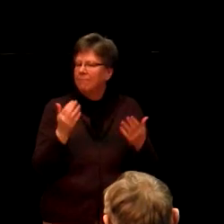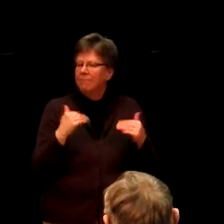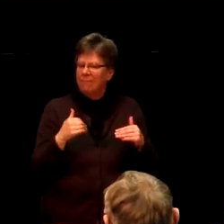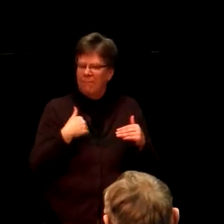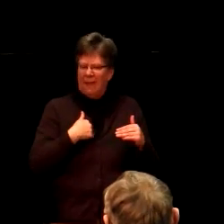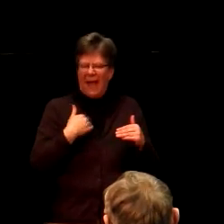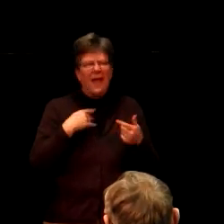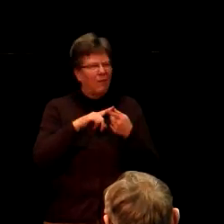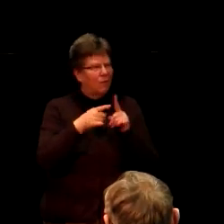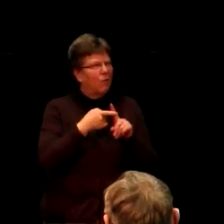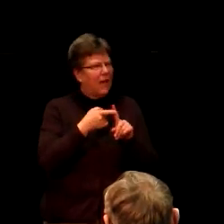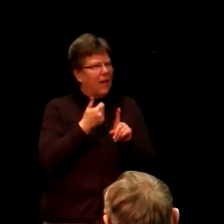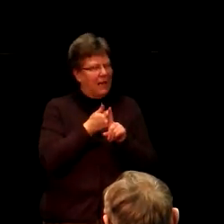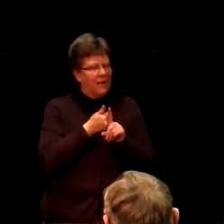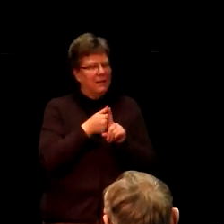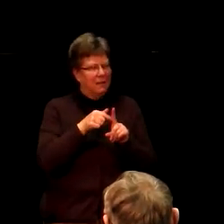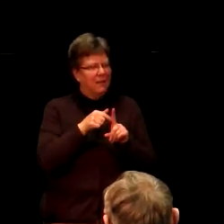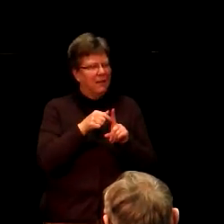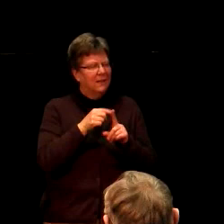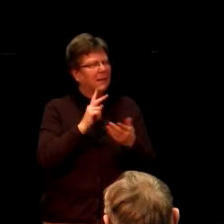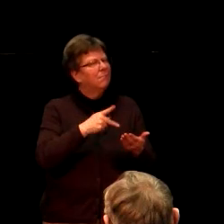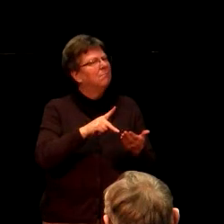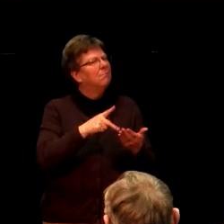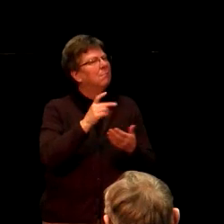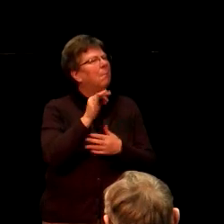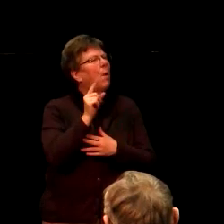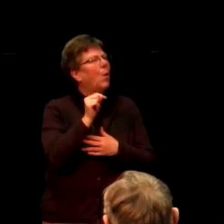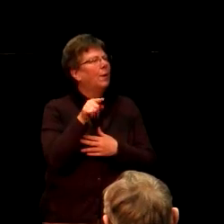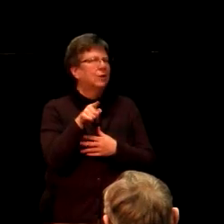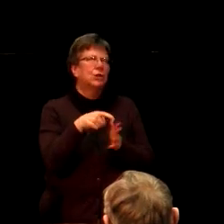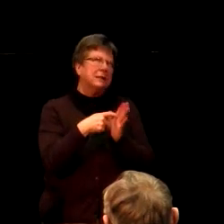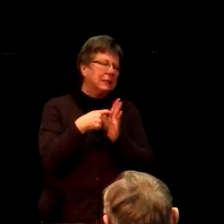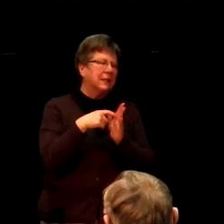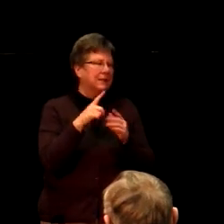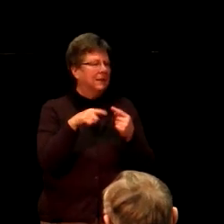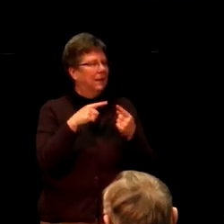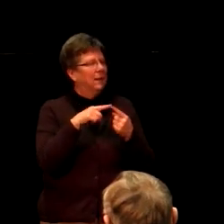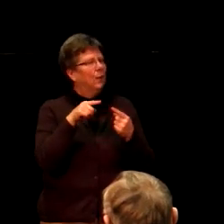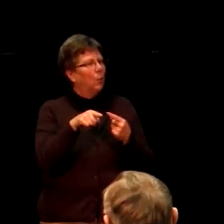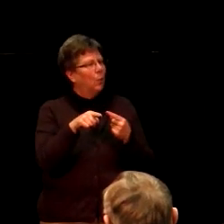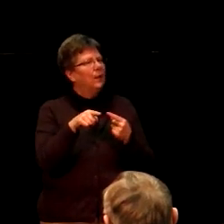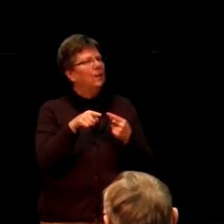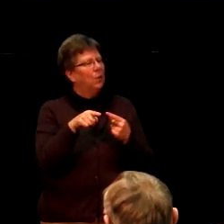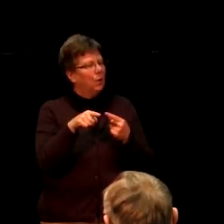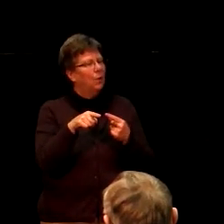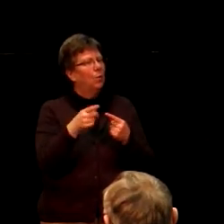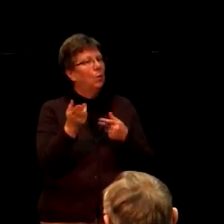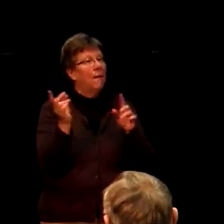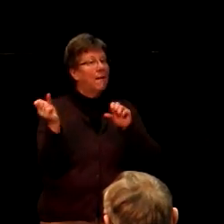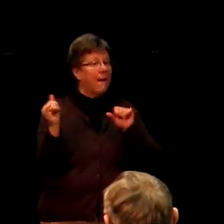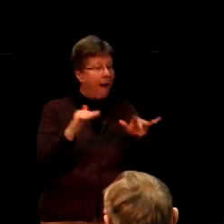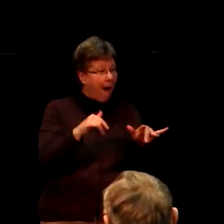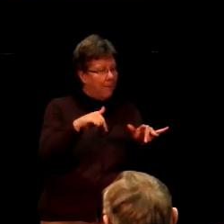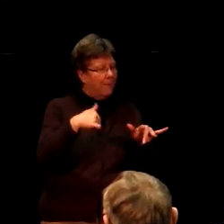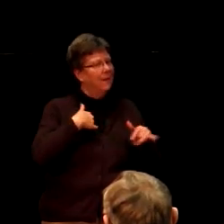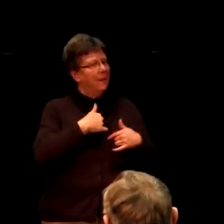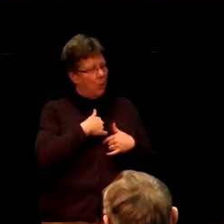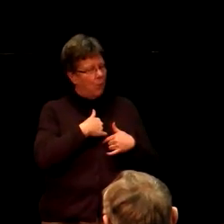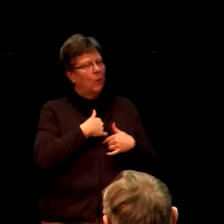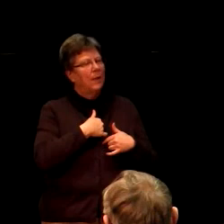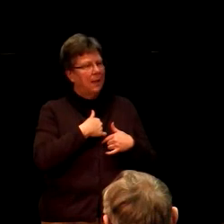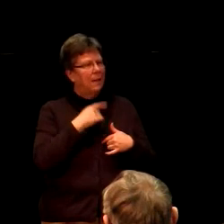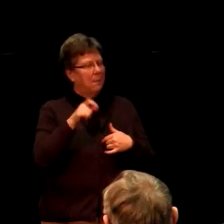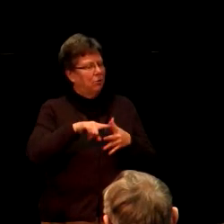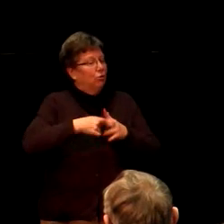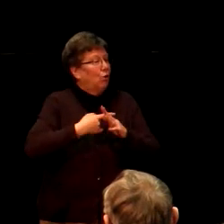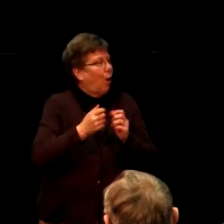I have a friend who is a poet, and she insists that whenever you embark on something like this, that we invoke the muse with